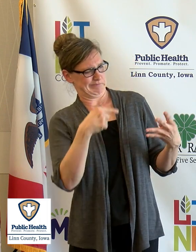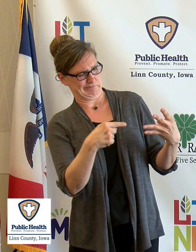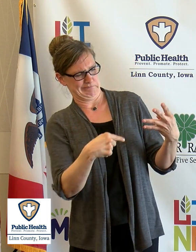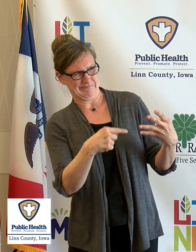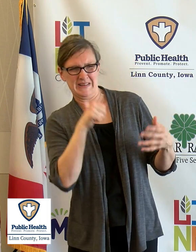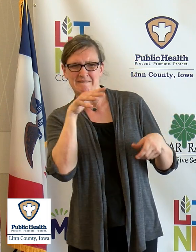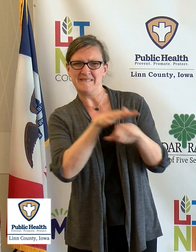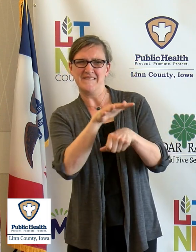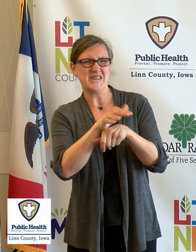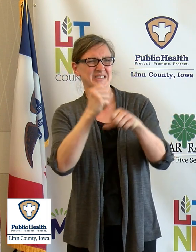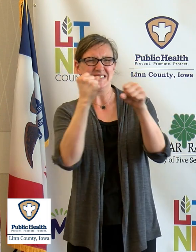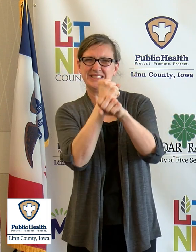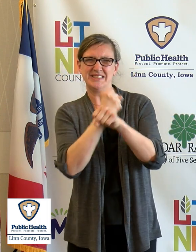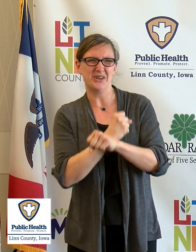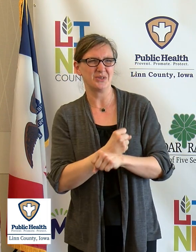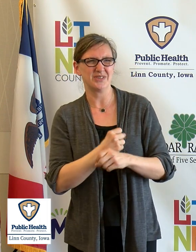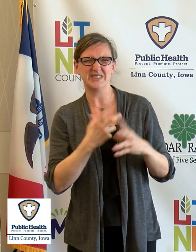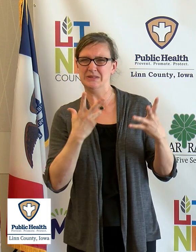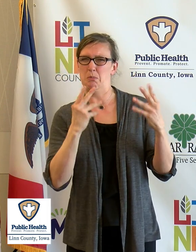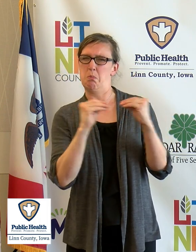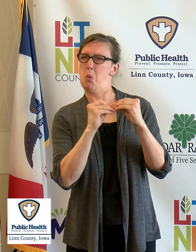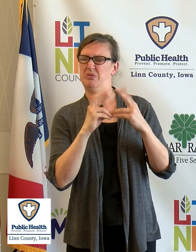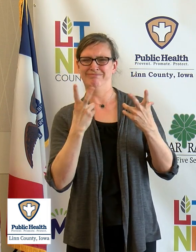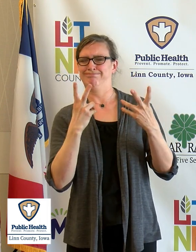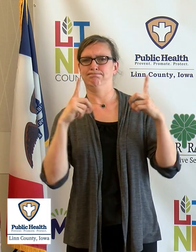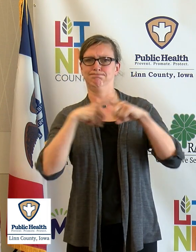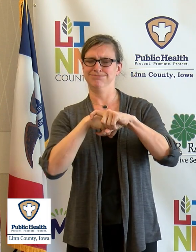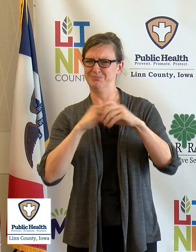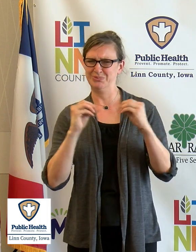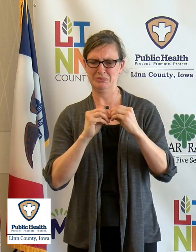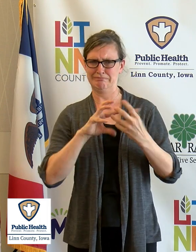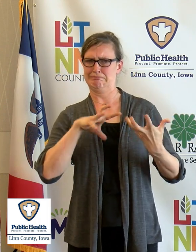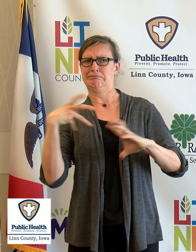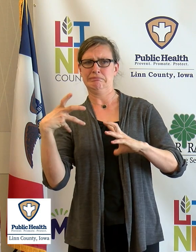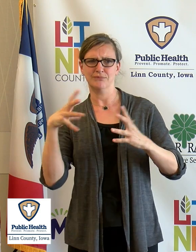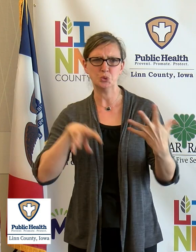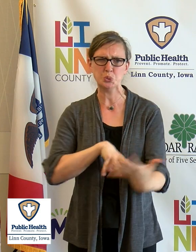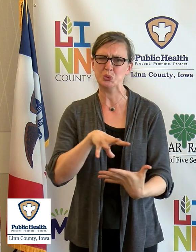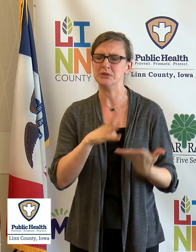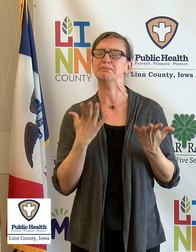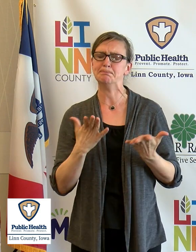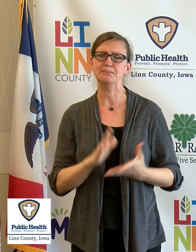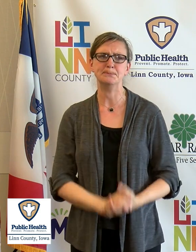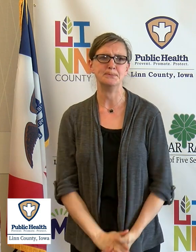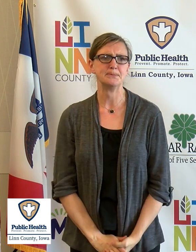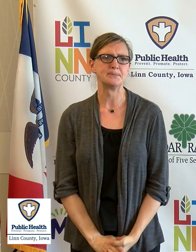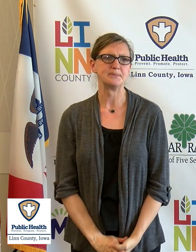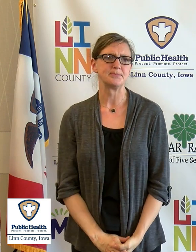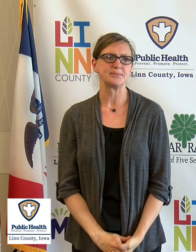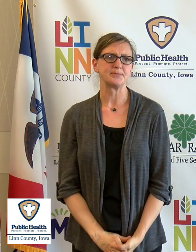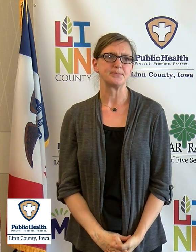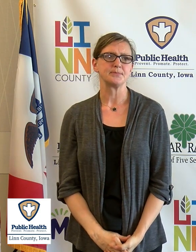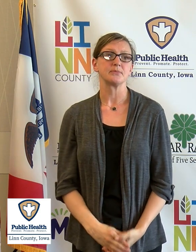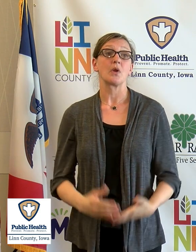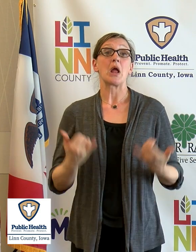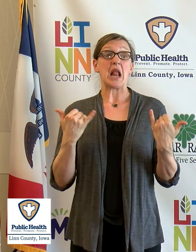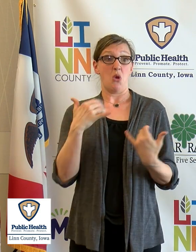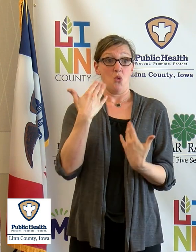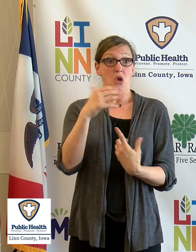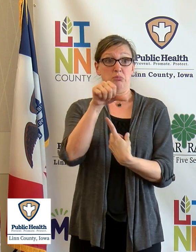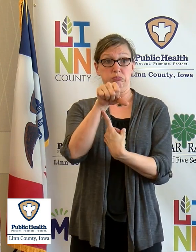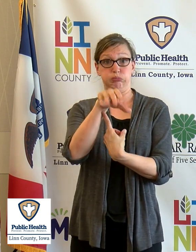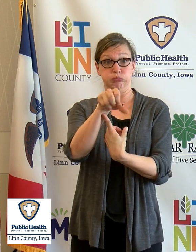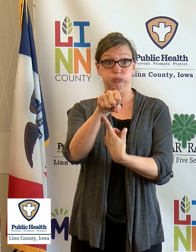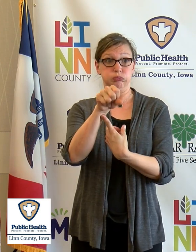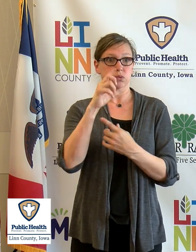greatest challenges of our time. Now, you've all heard the numbers, so now I want you to see the trends.